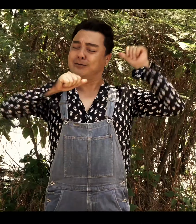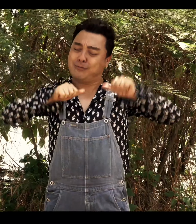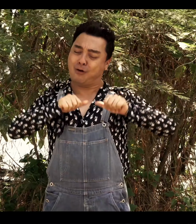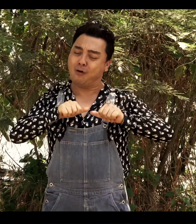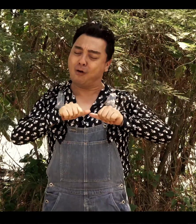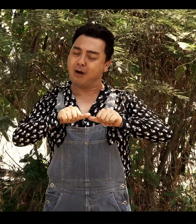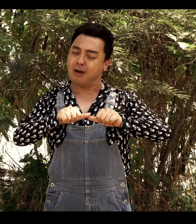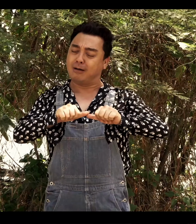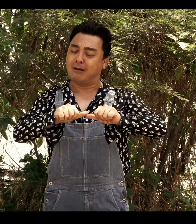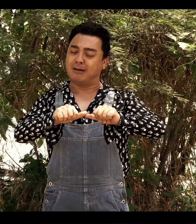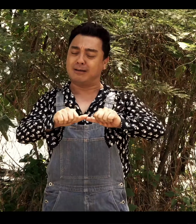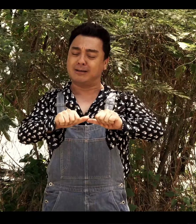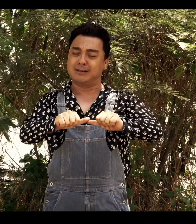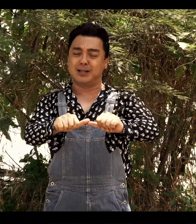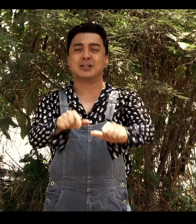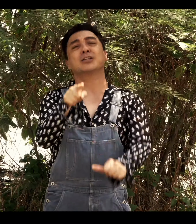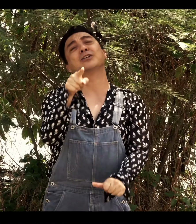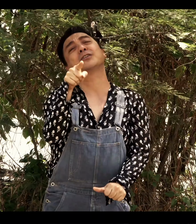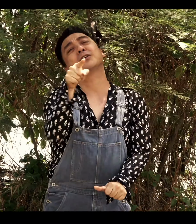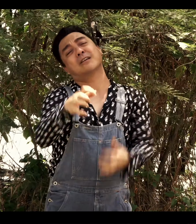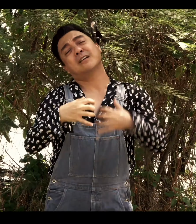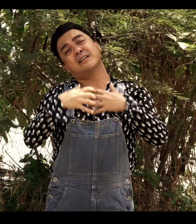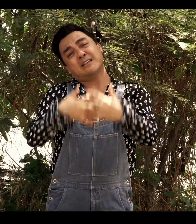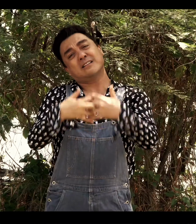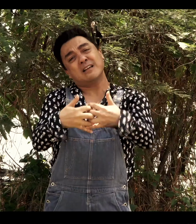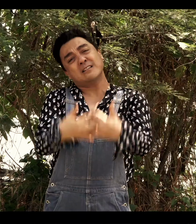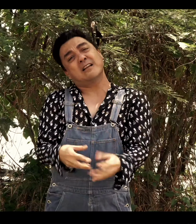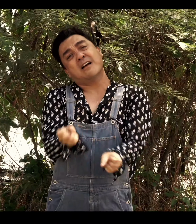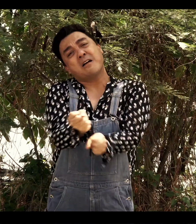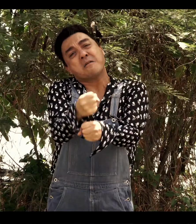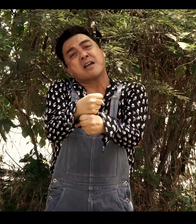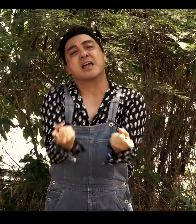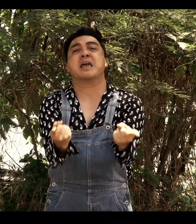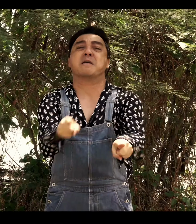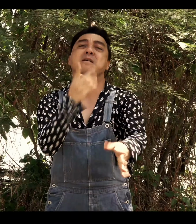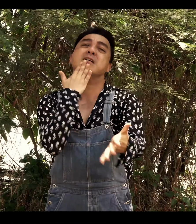press forward. You're the engine that makes all things go.